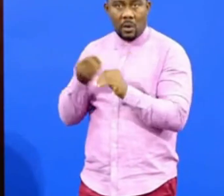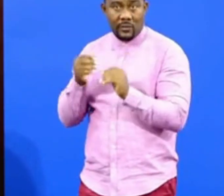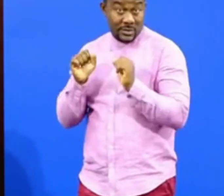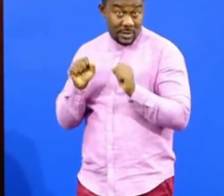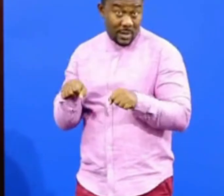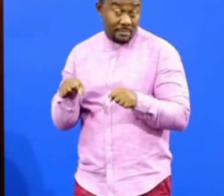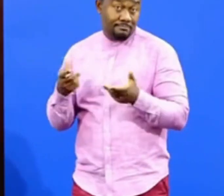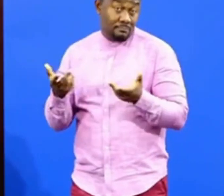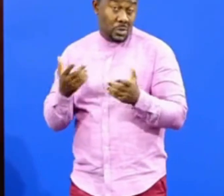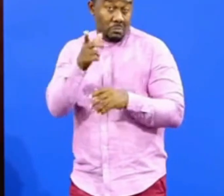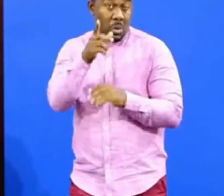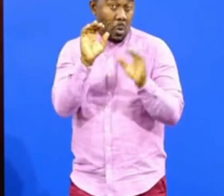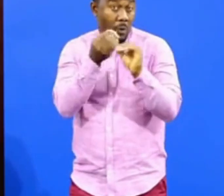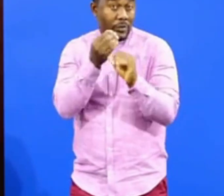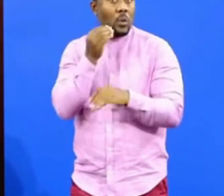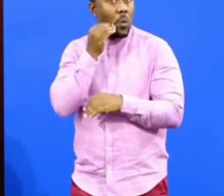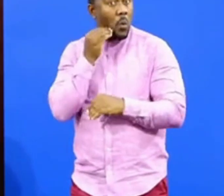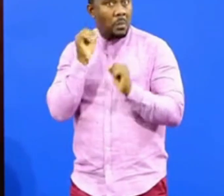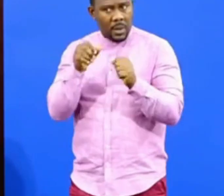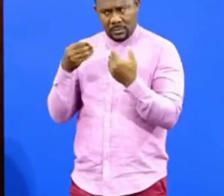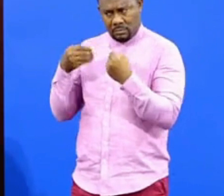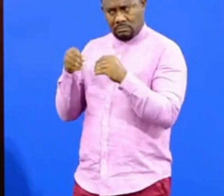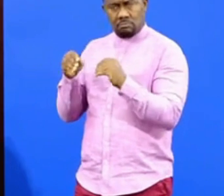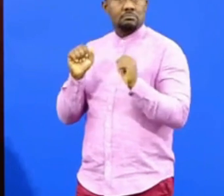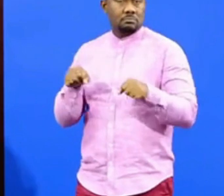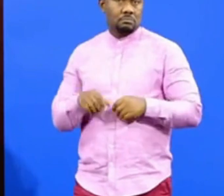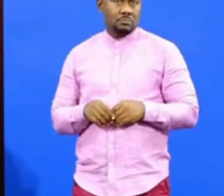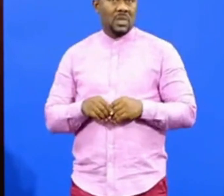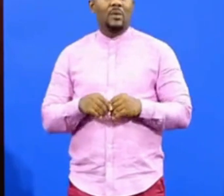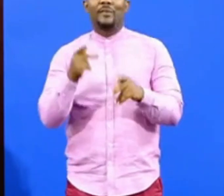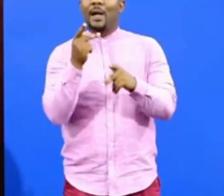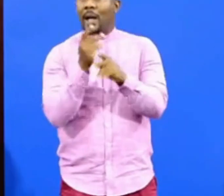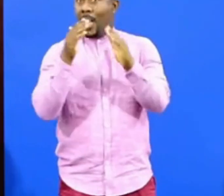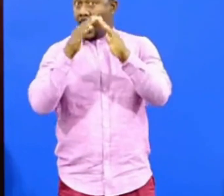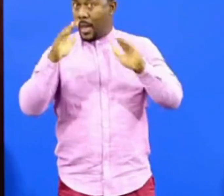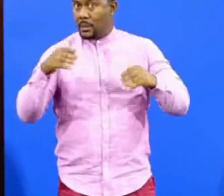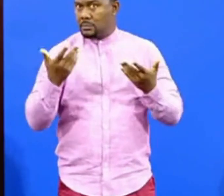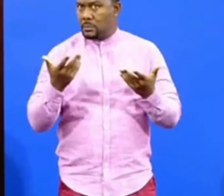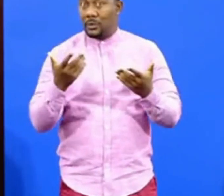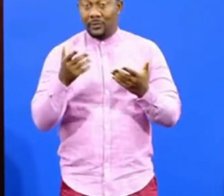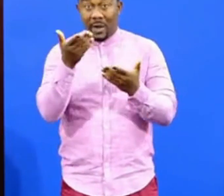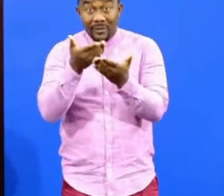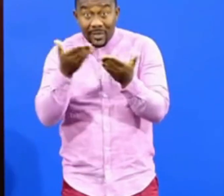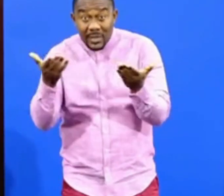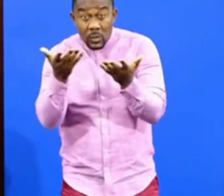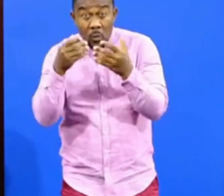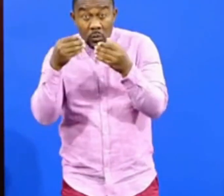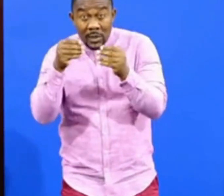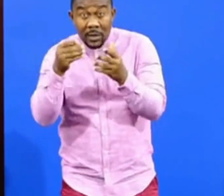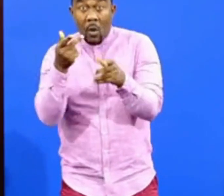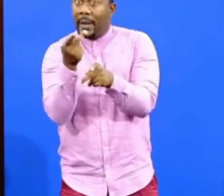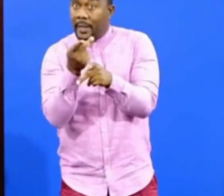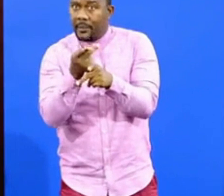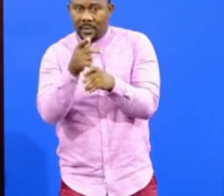are. We have physical infrastructure, some warehouses. So those who are selling their commodities will come and deposit their goods in the warehouse. They'll receive